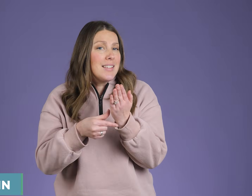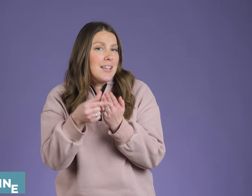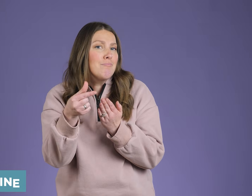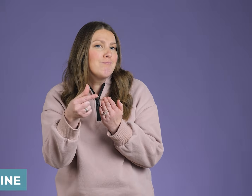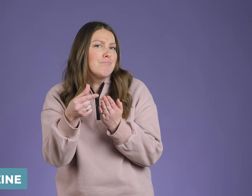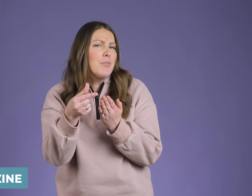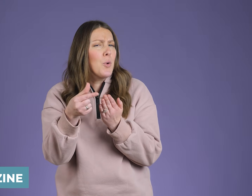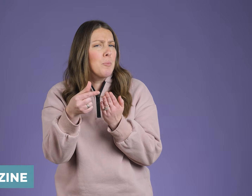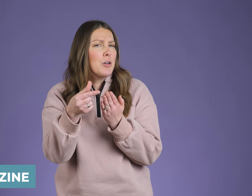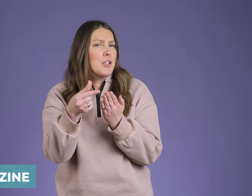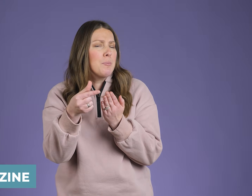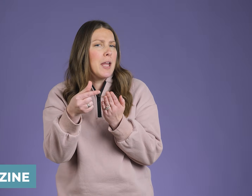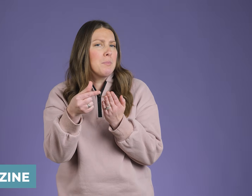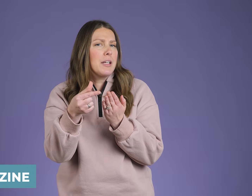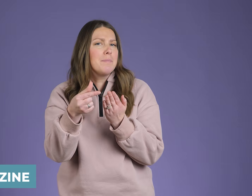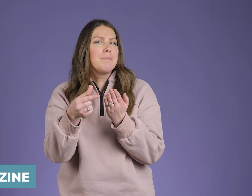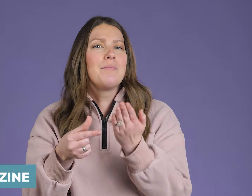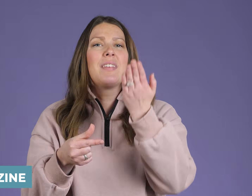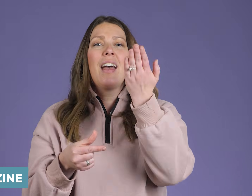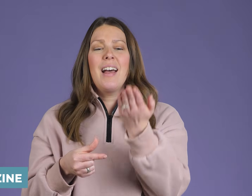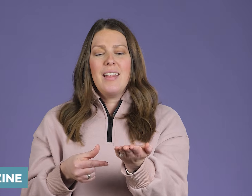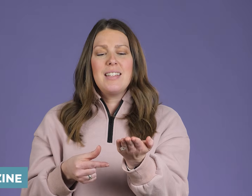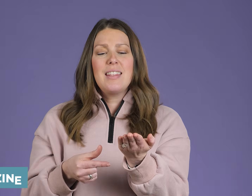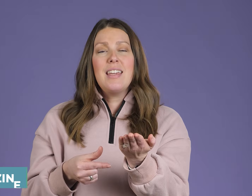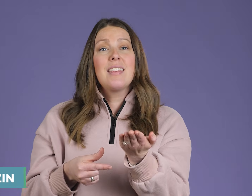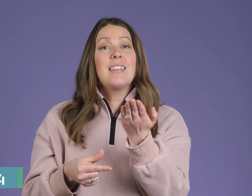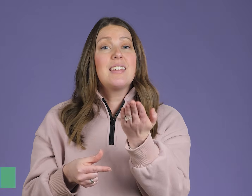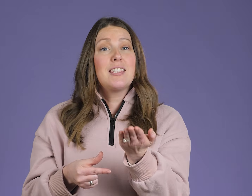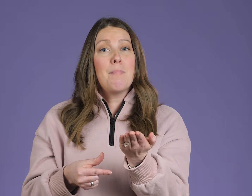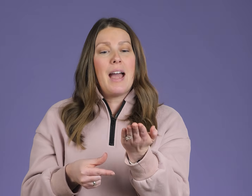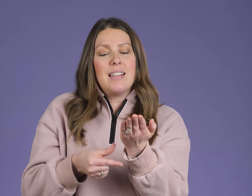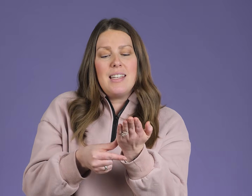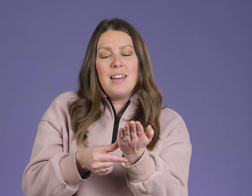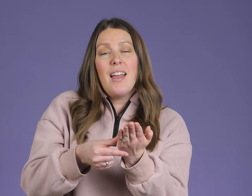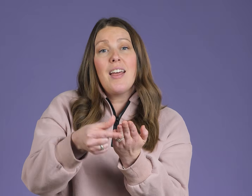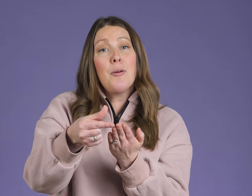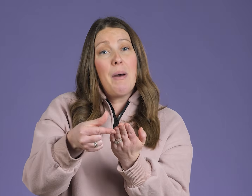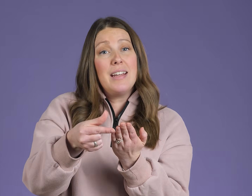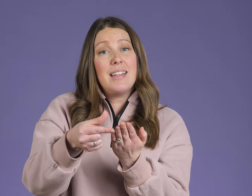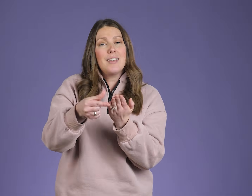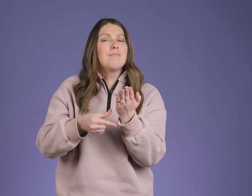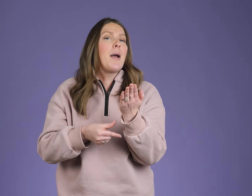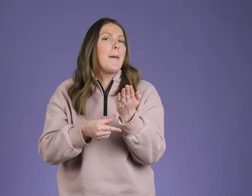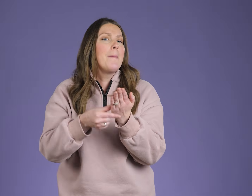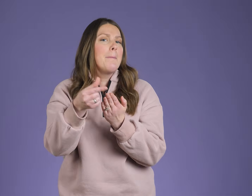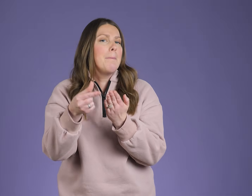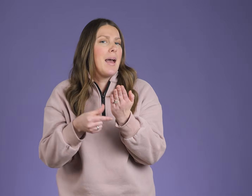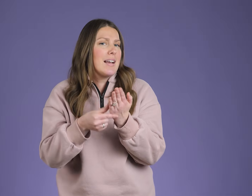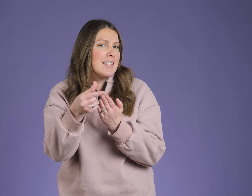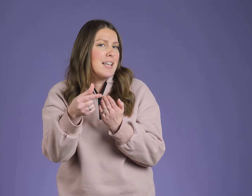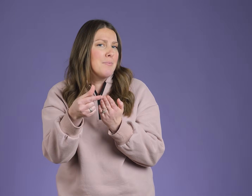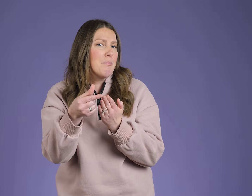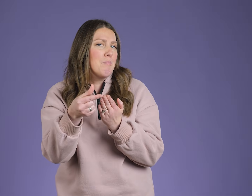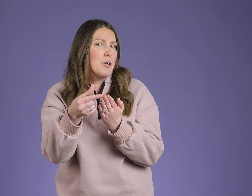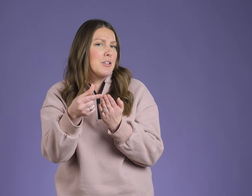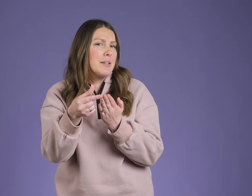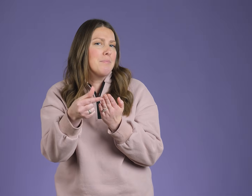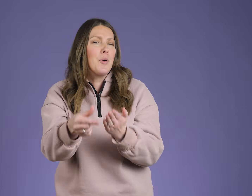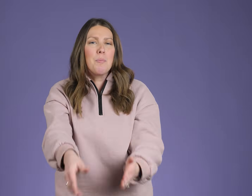Magazine or booklet or pamphlet. I like to think that this is the magazine and the binding. Magazine, booklet, or